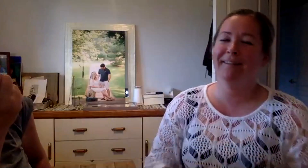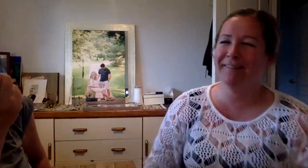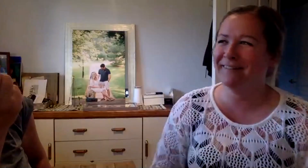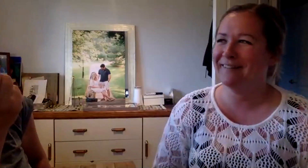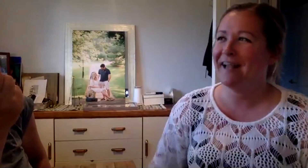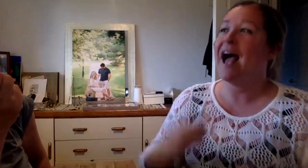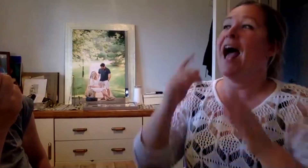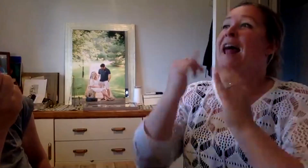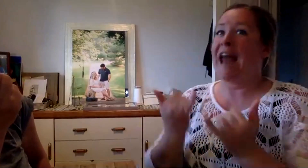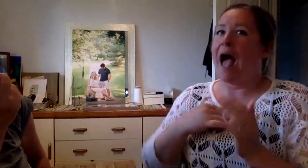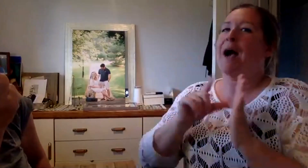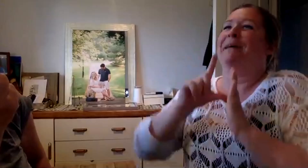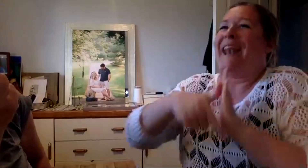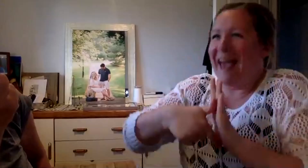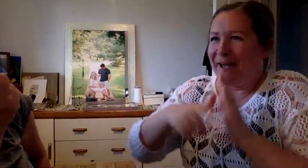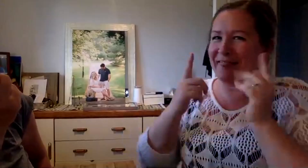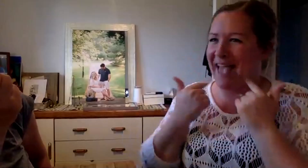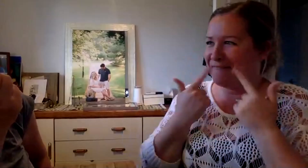waiting for the joke.